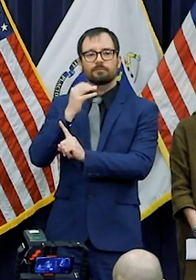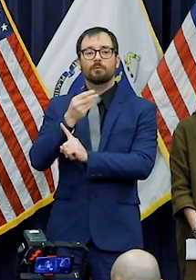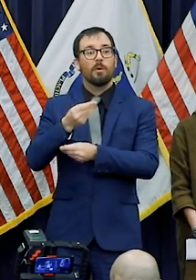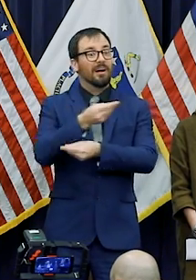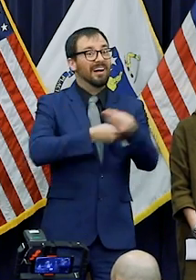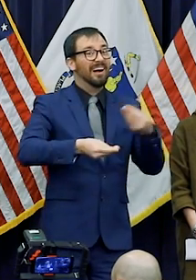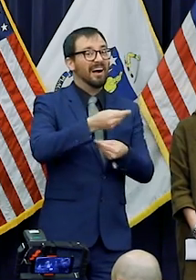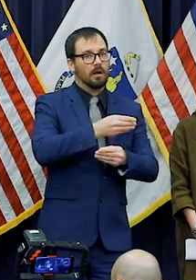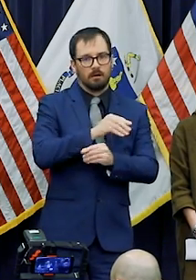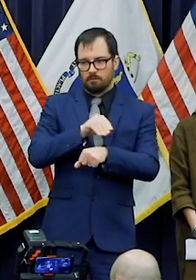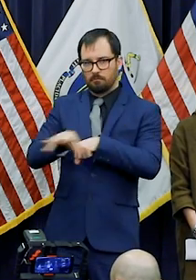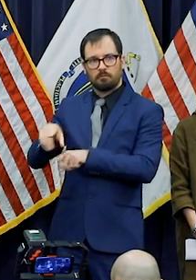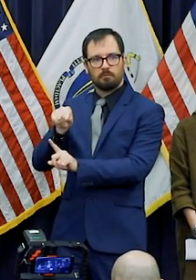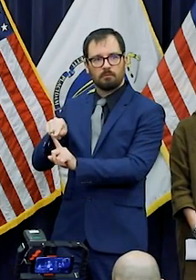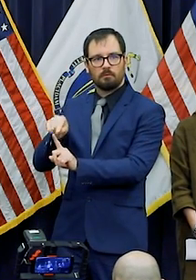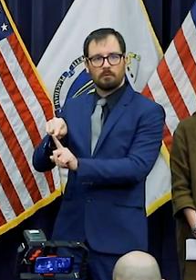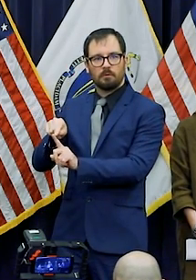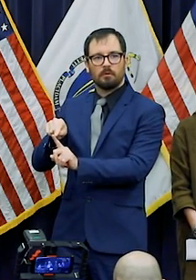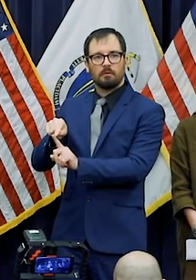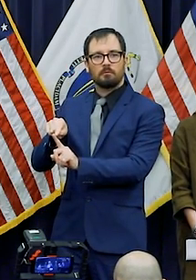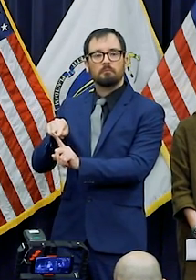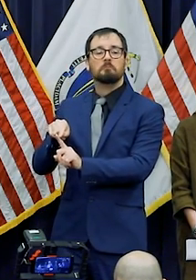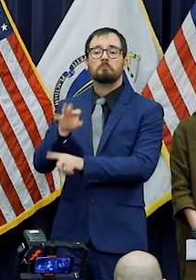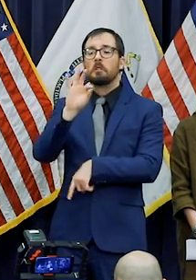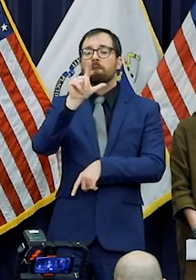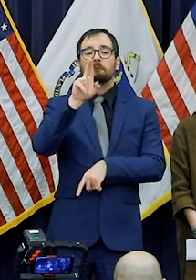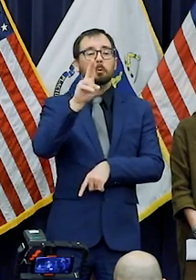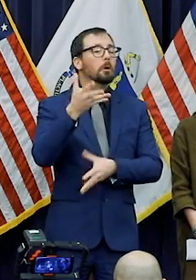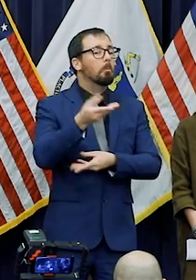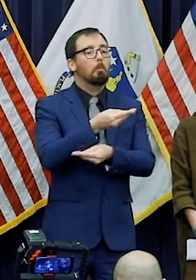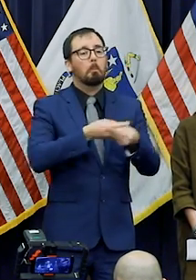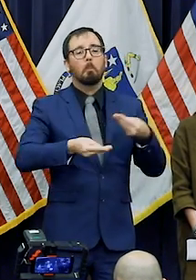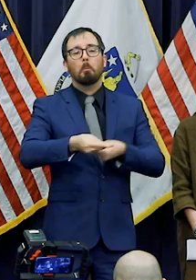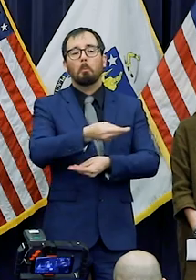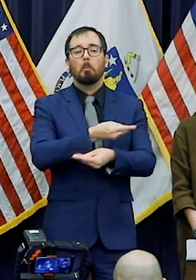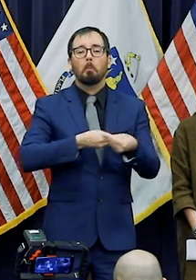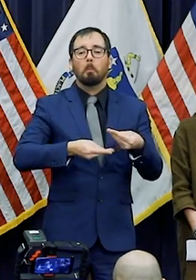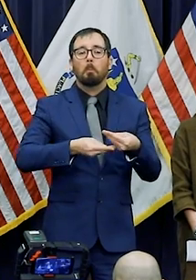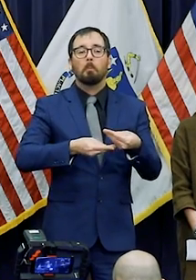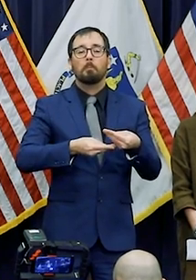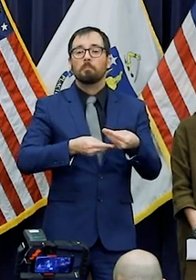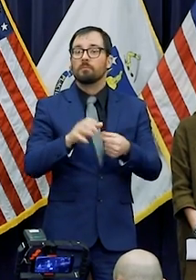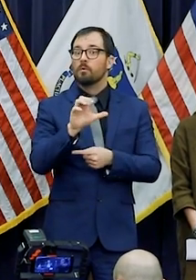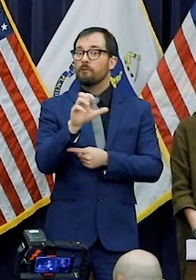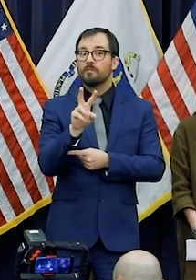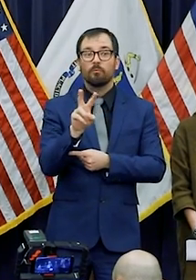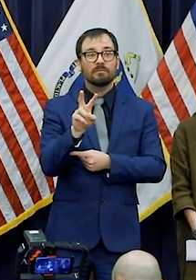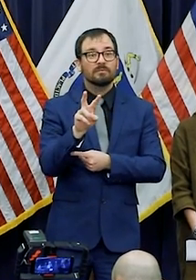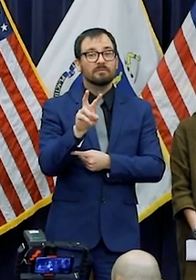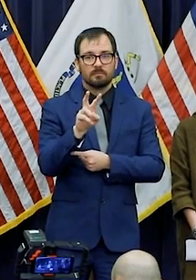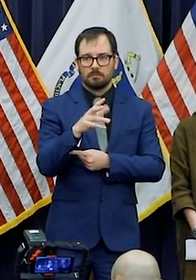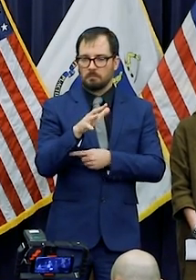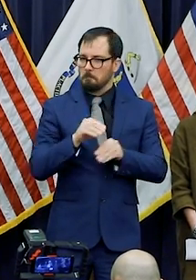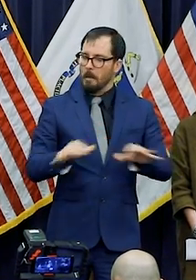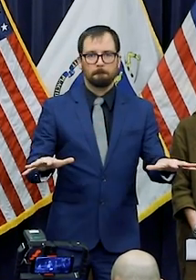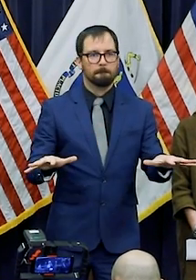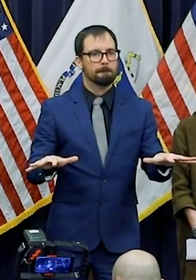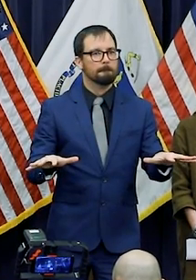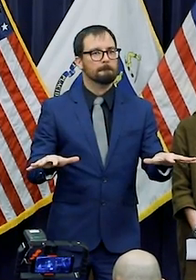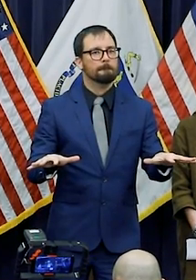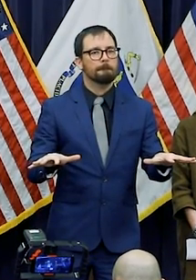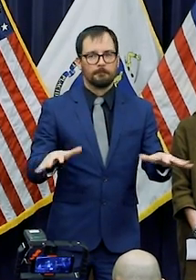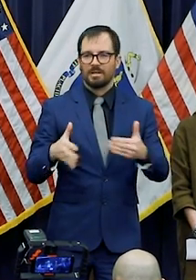flu. There will certainly be more cases of COVID-19 here in Massachusetts, but we also know that if we